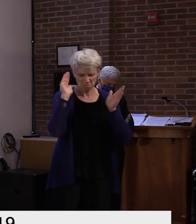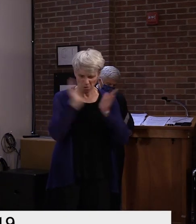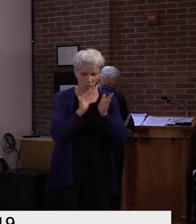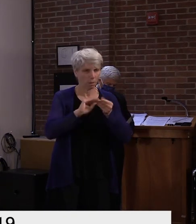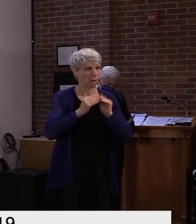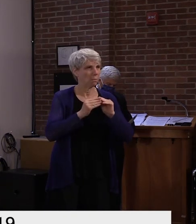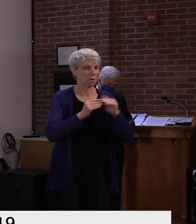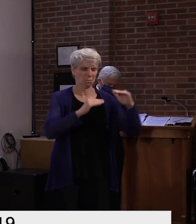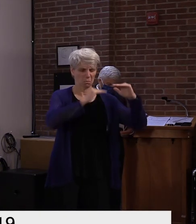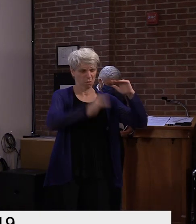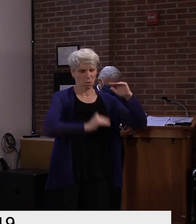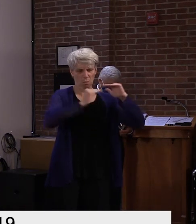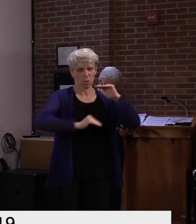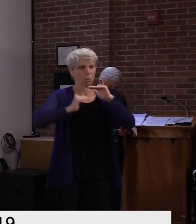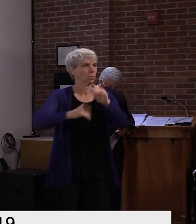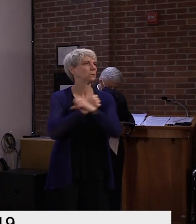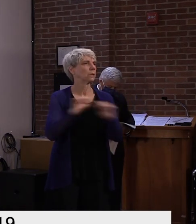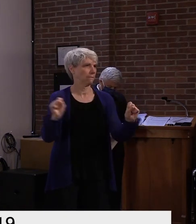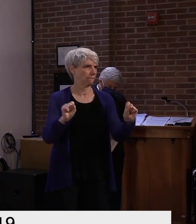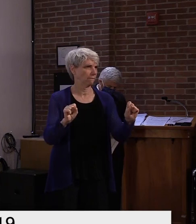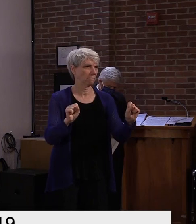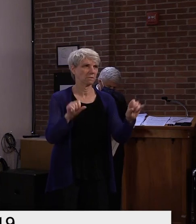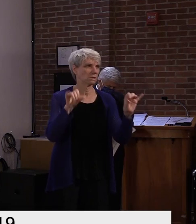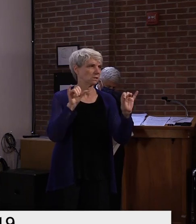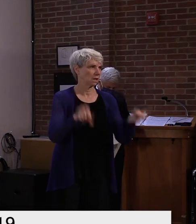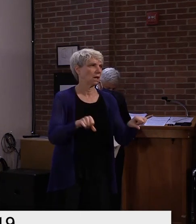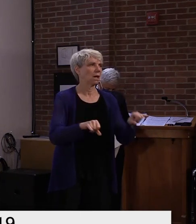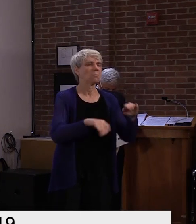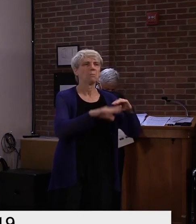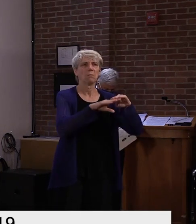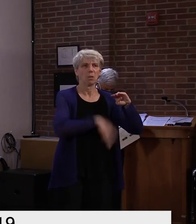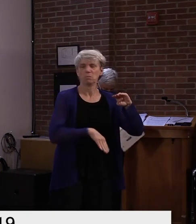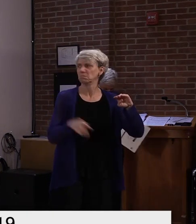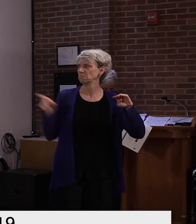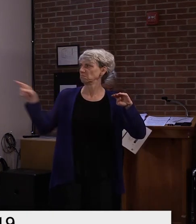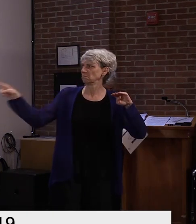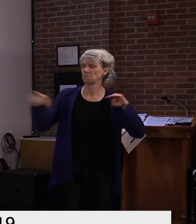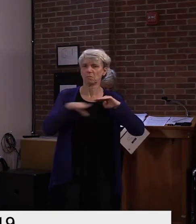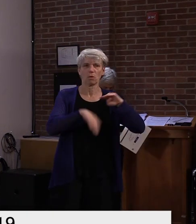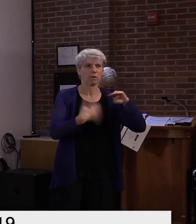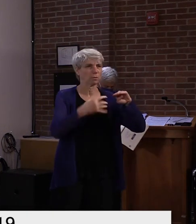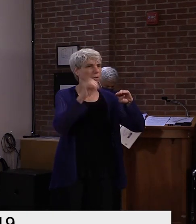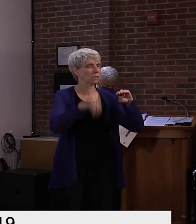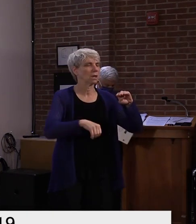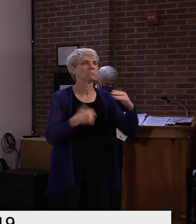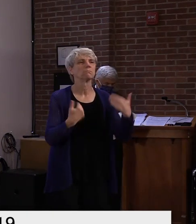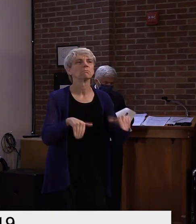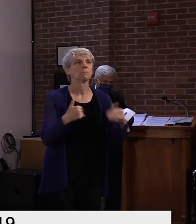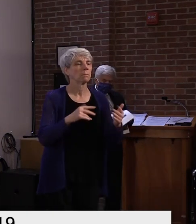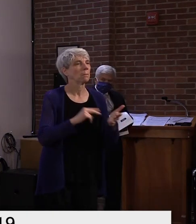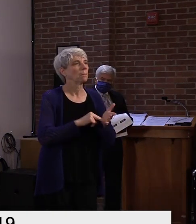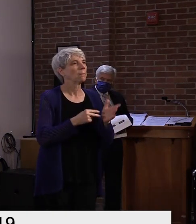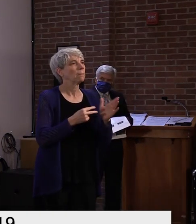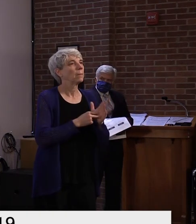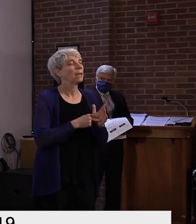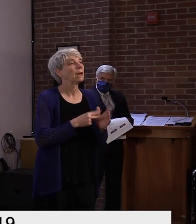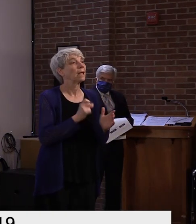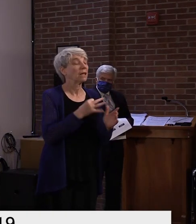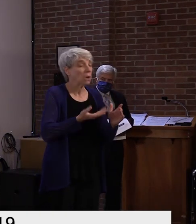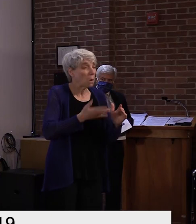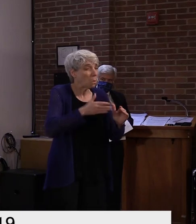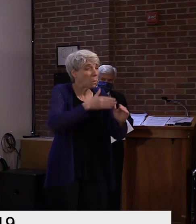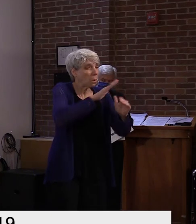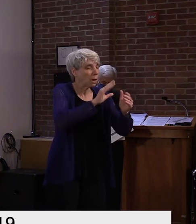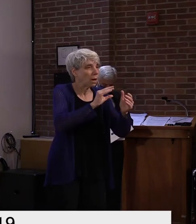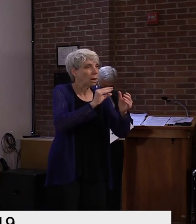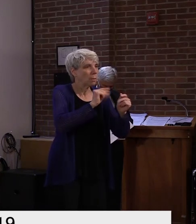any cause for concern, which is certainly good news, as again, this is an early indicator of individuals potentially turned into